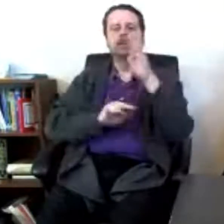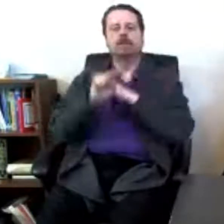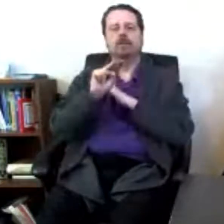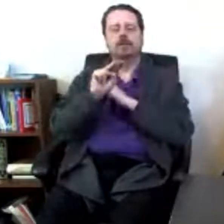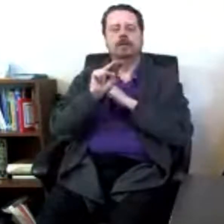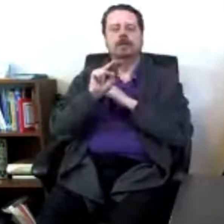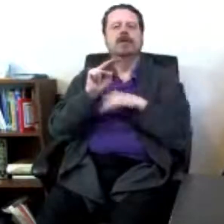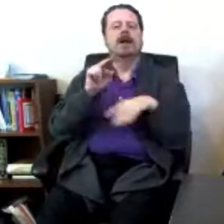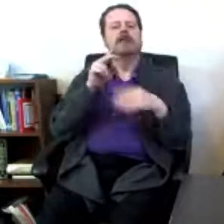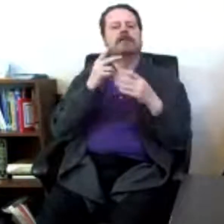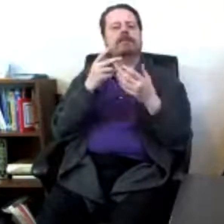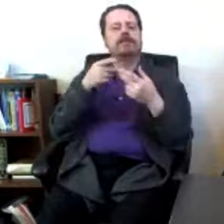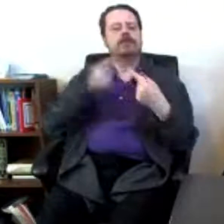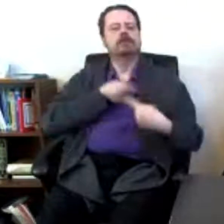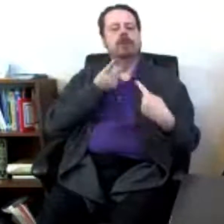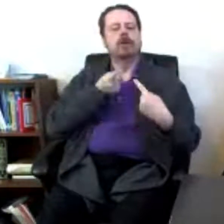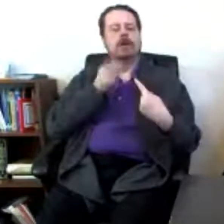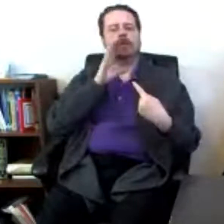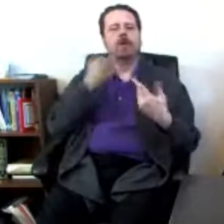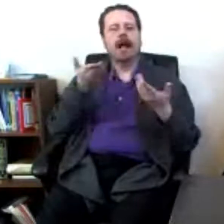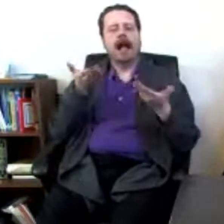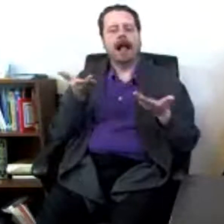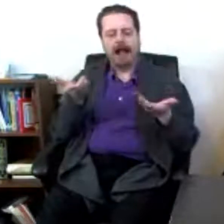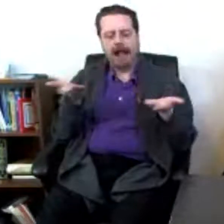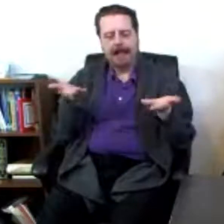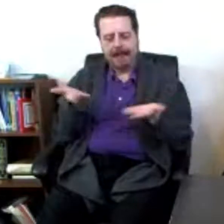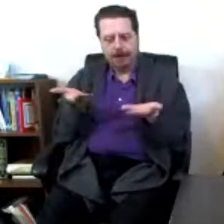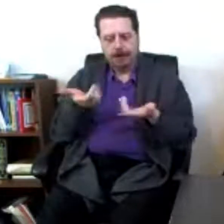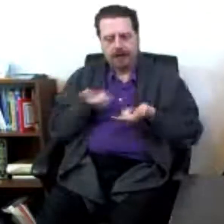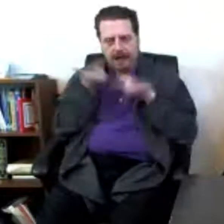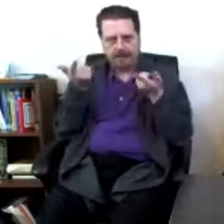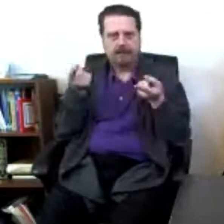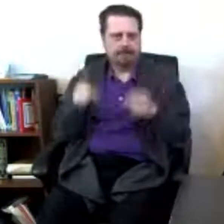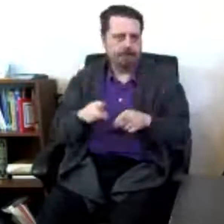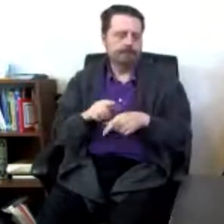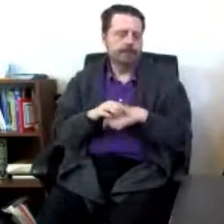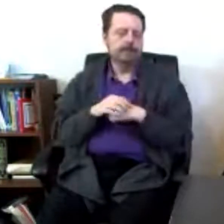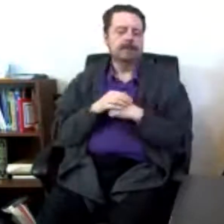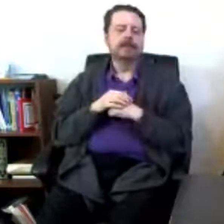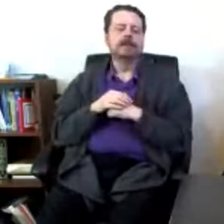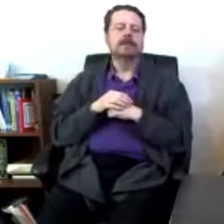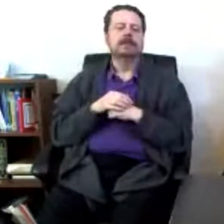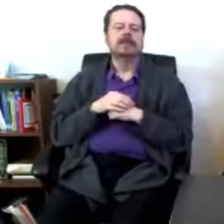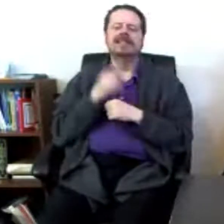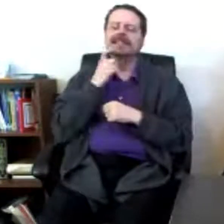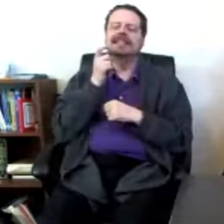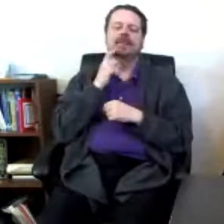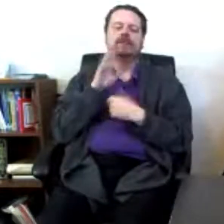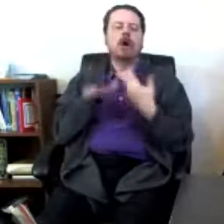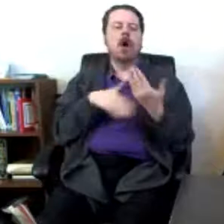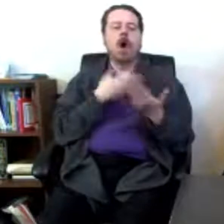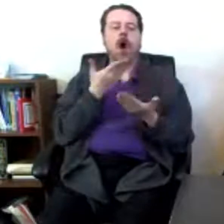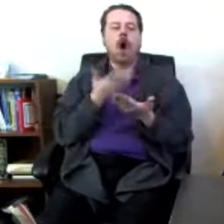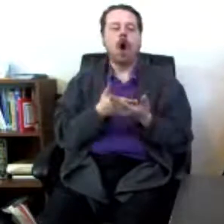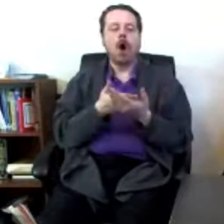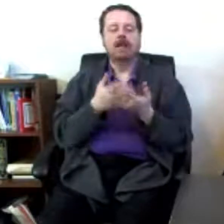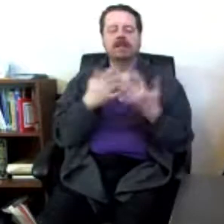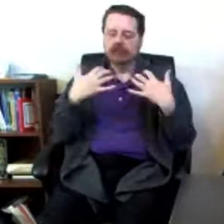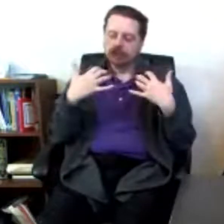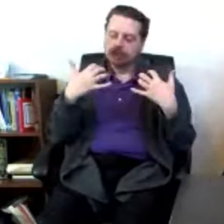reflect what happened in this life. So it says, and they all appeared before